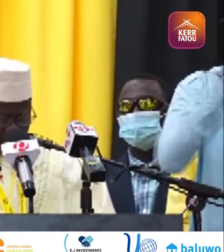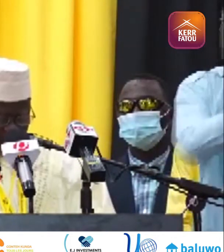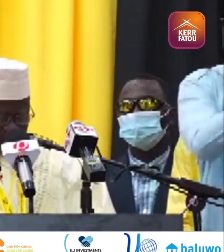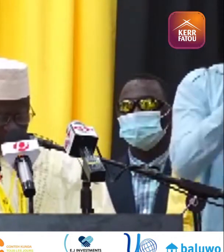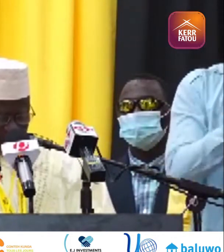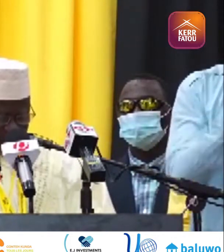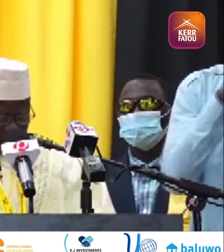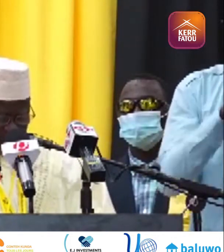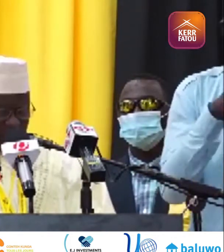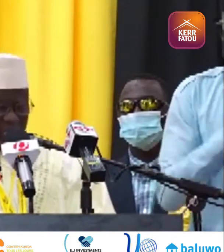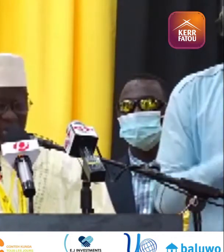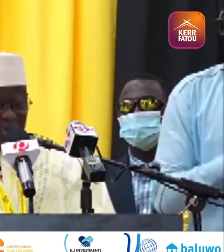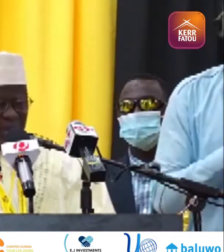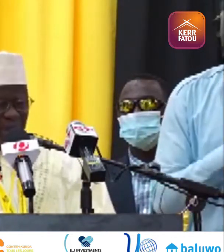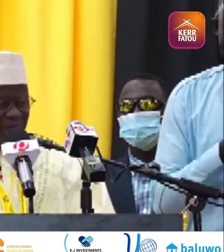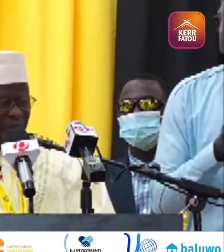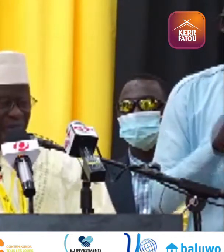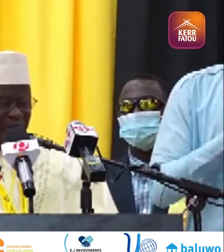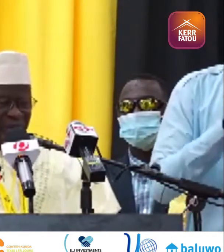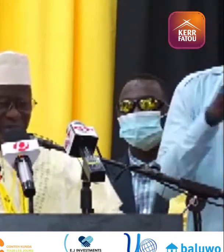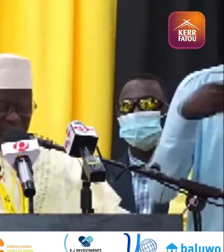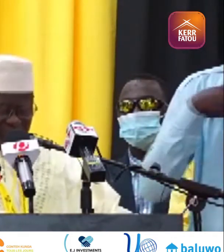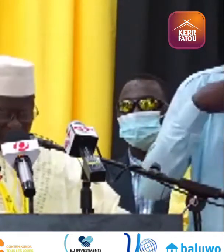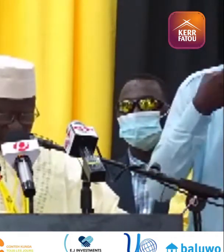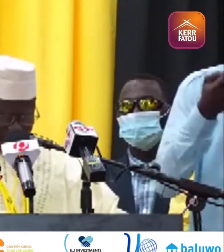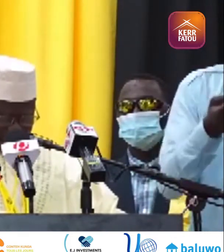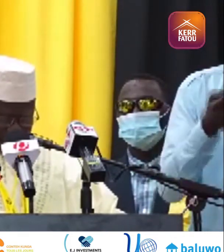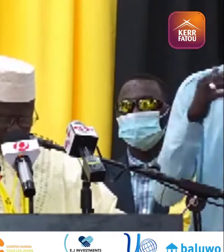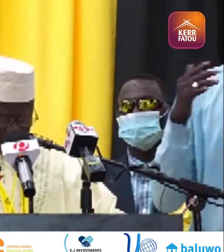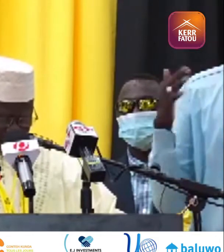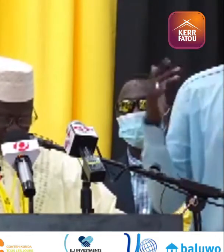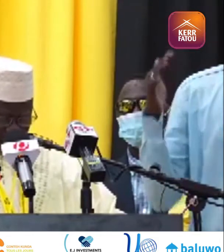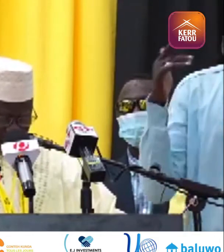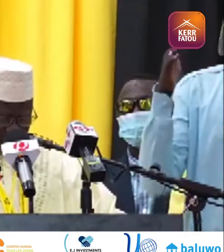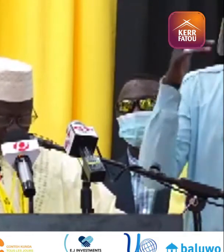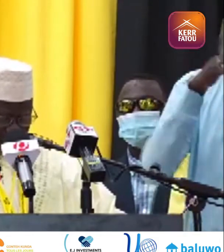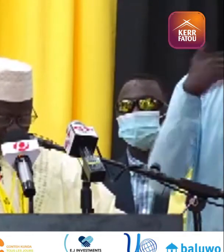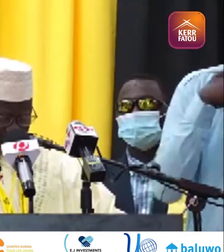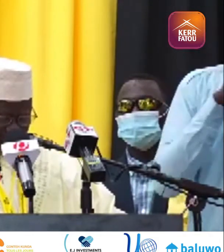And this rally was attended by all members of the executive.